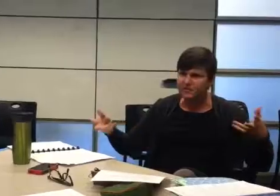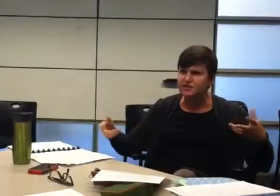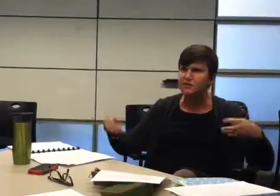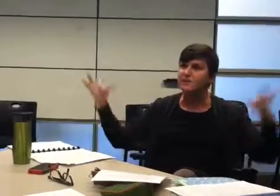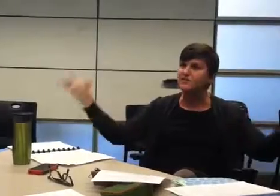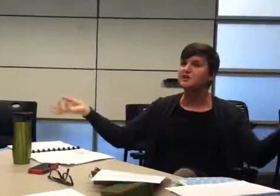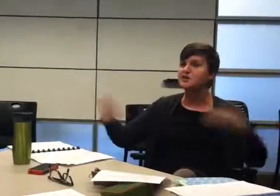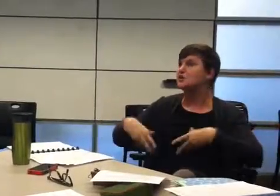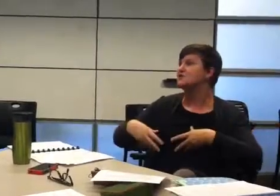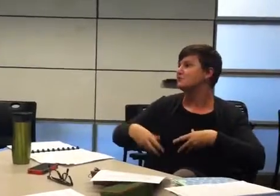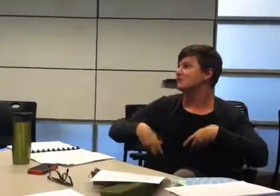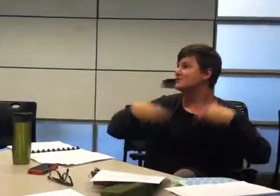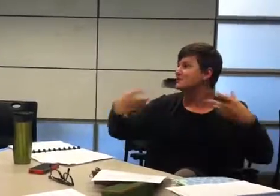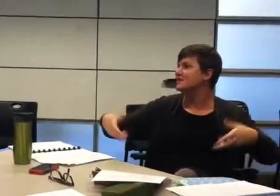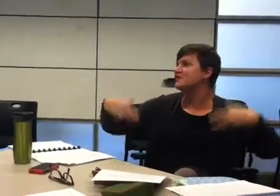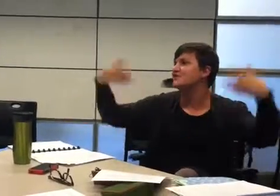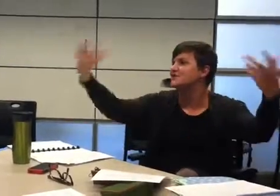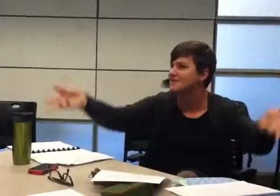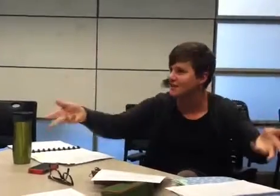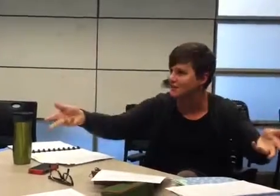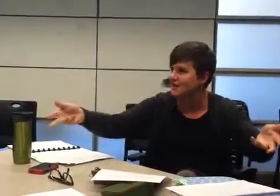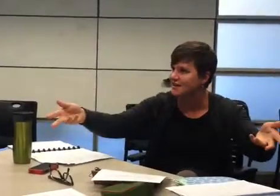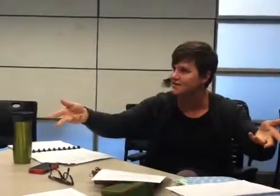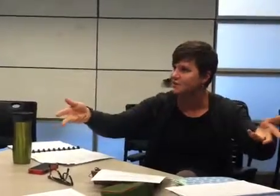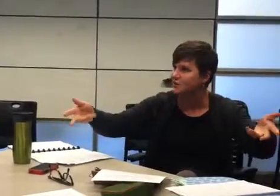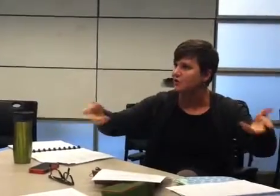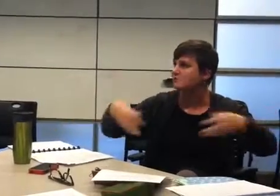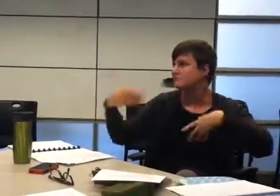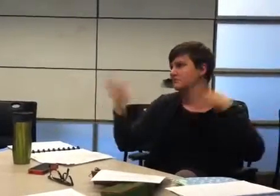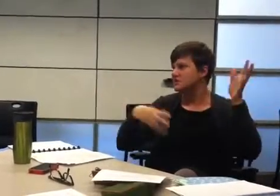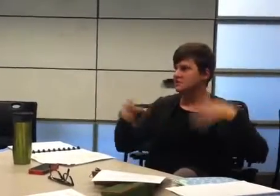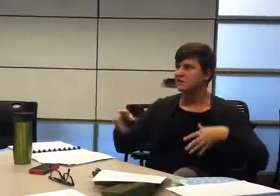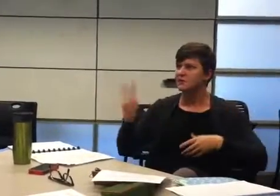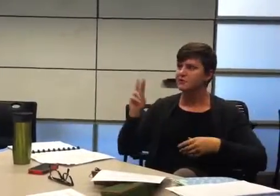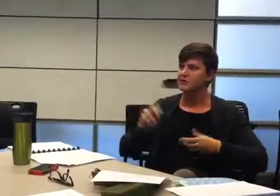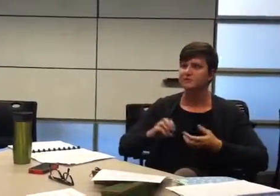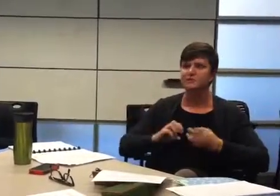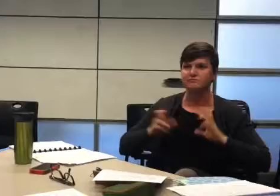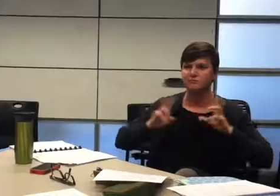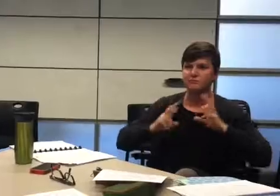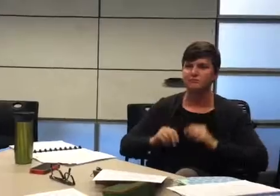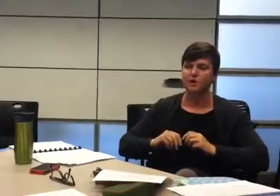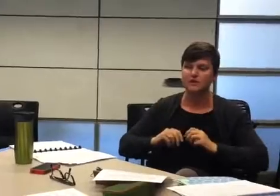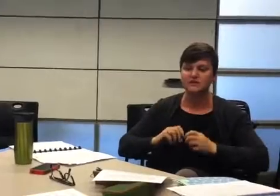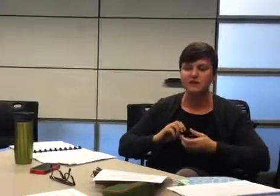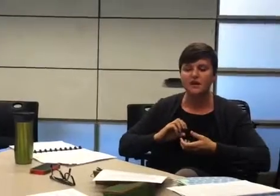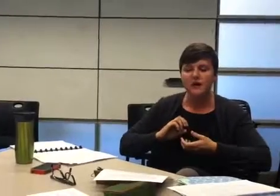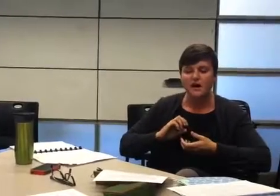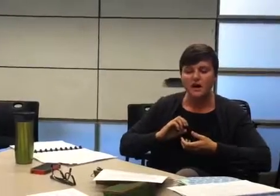bothered you? And they've already told somebody, so it's not as hard to tell the class as a whole. Just a couple of little moments.